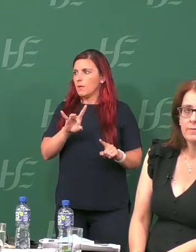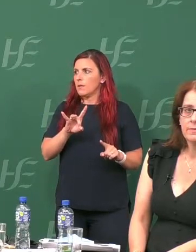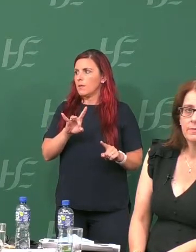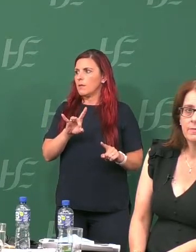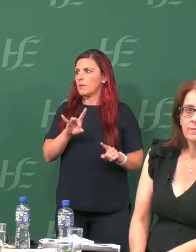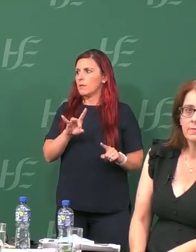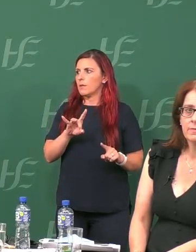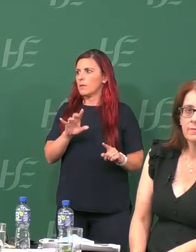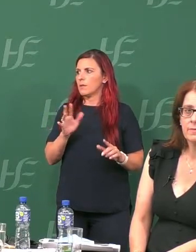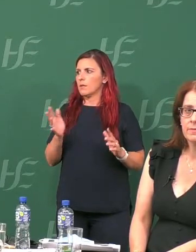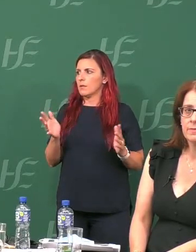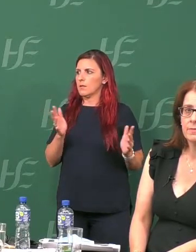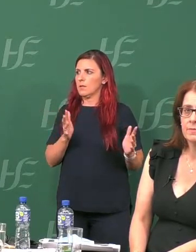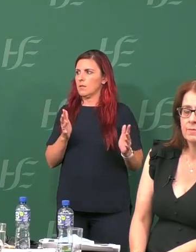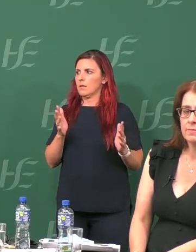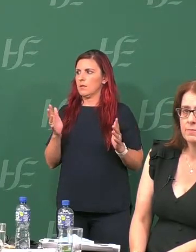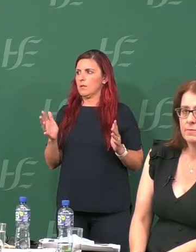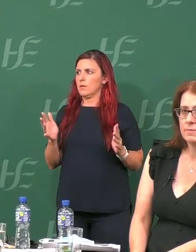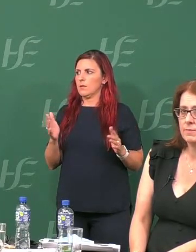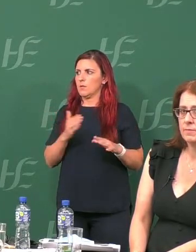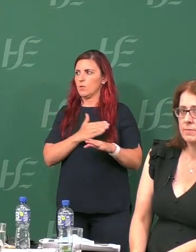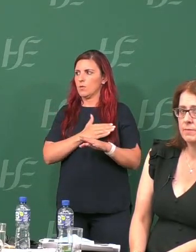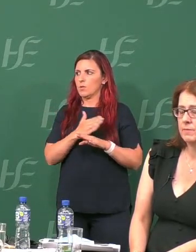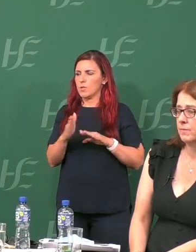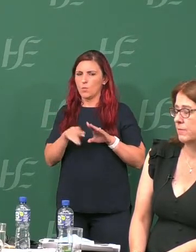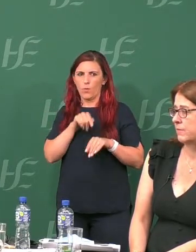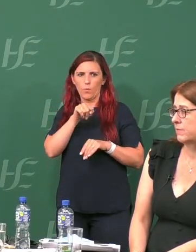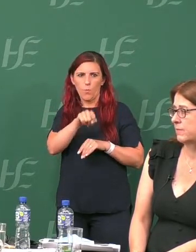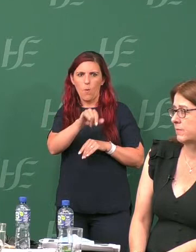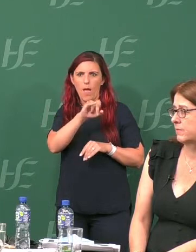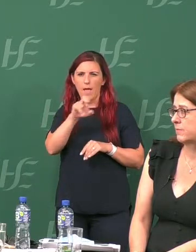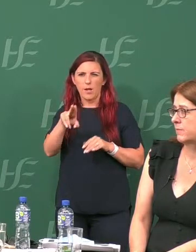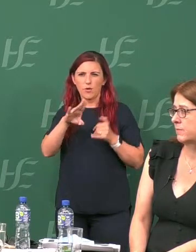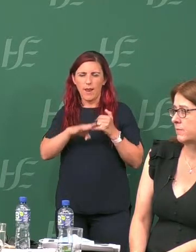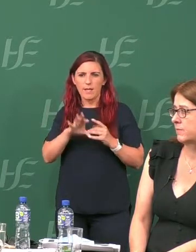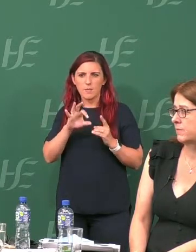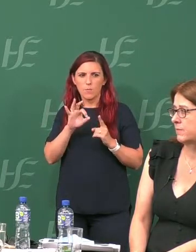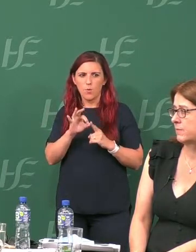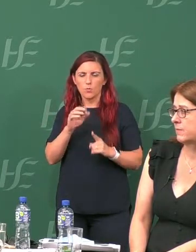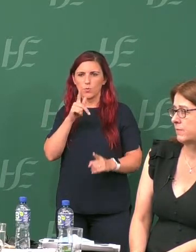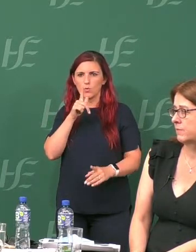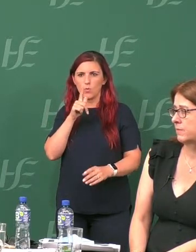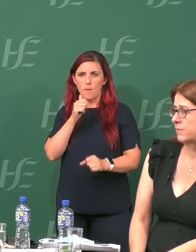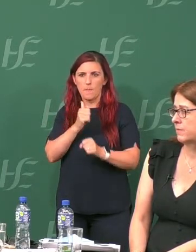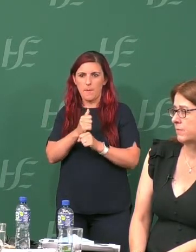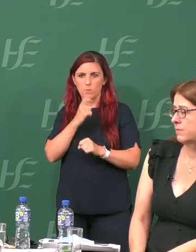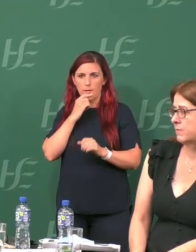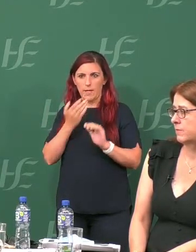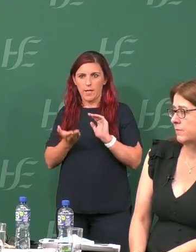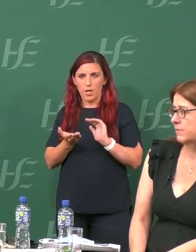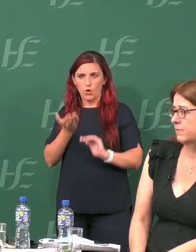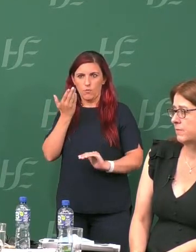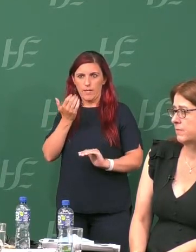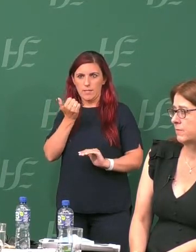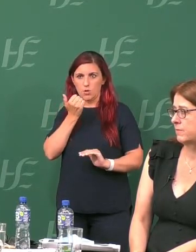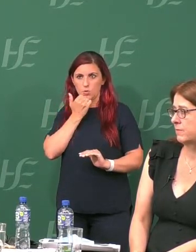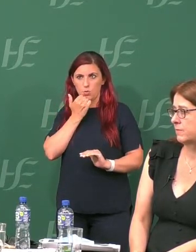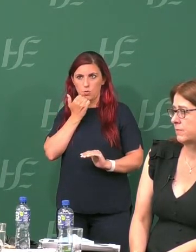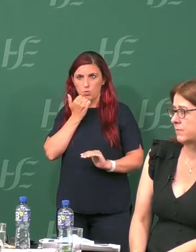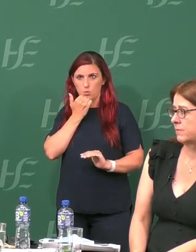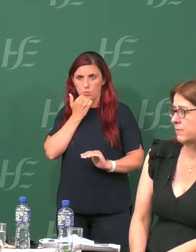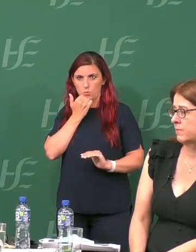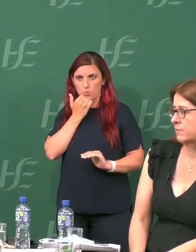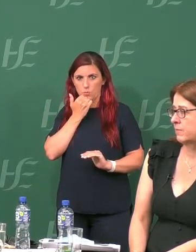I suppose actually just to start off on your last point, Anne, when you're talking about that increase in eating disorders, could you give a bit